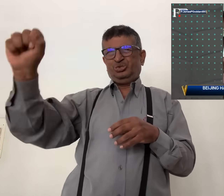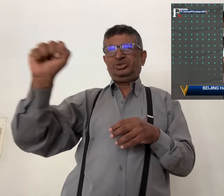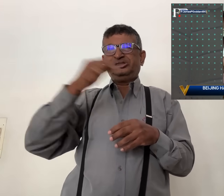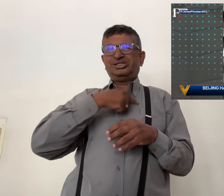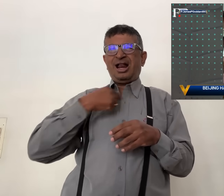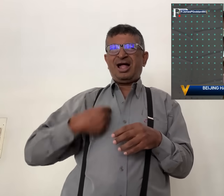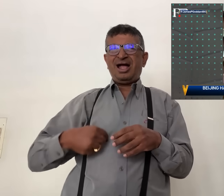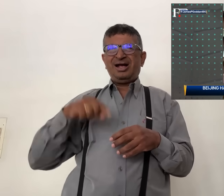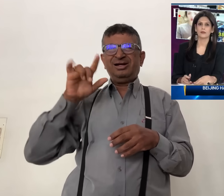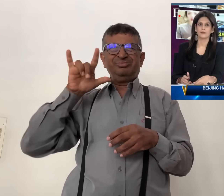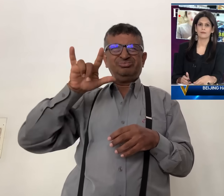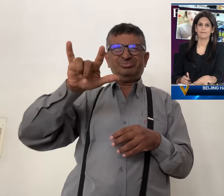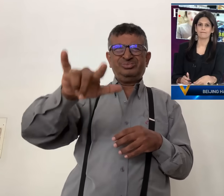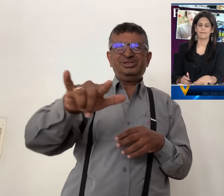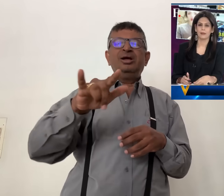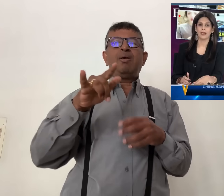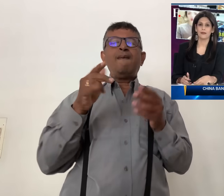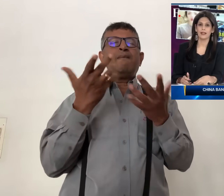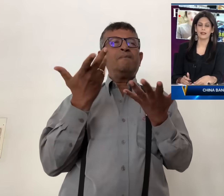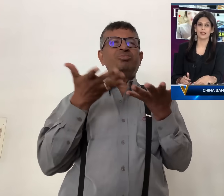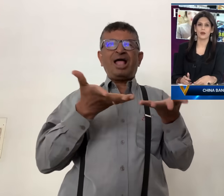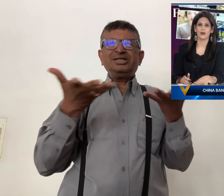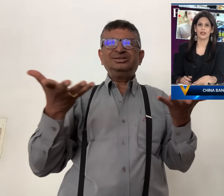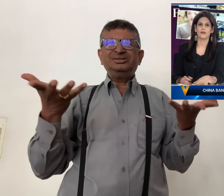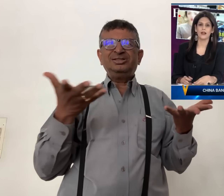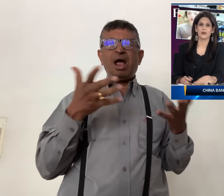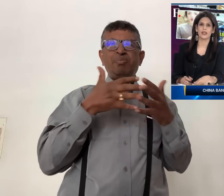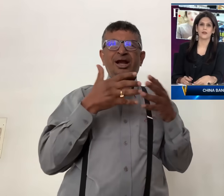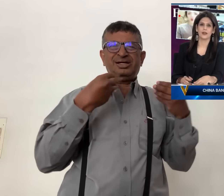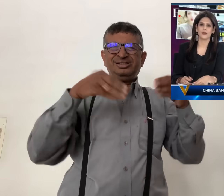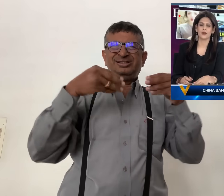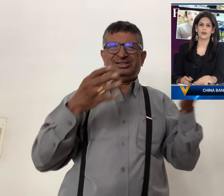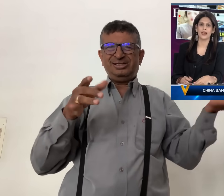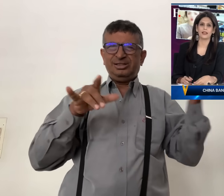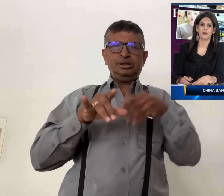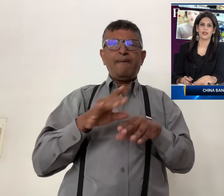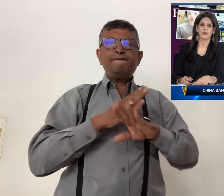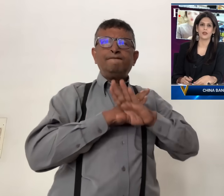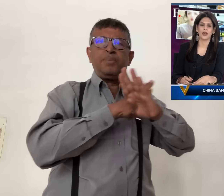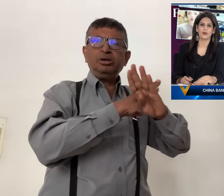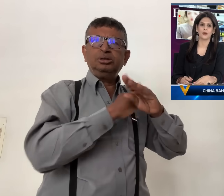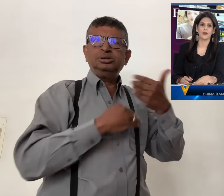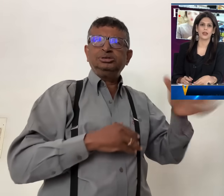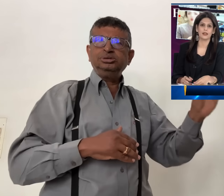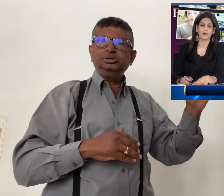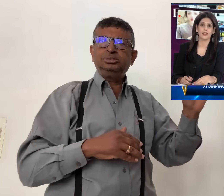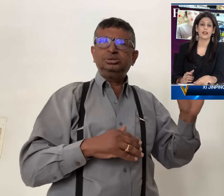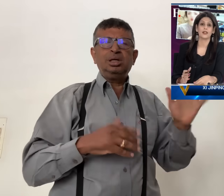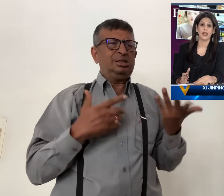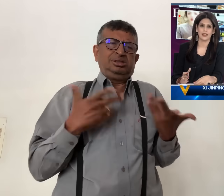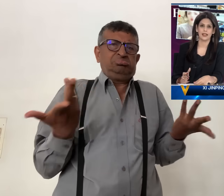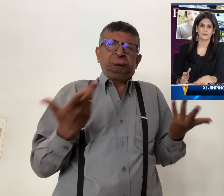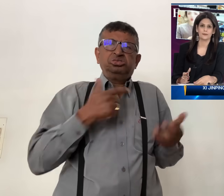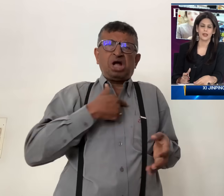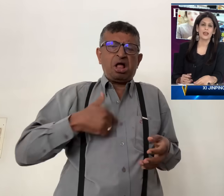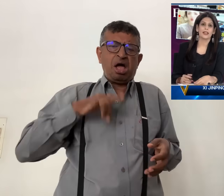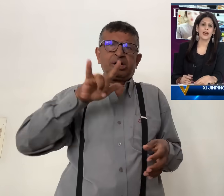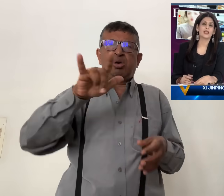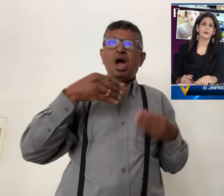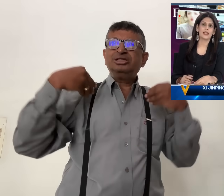prices we give you. The battlefield is TikTok. It is flooded with such factory videos. Chinese suppliers are reaching out to American customers directly. They have a simple message